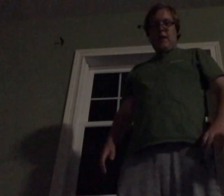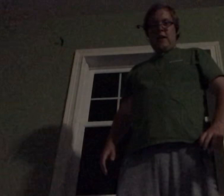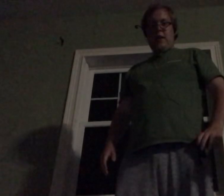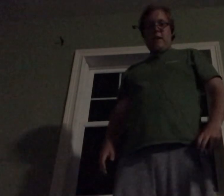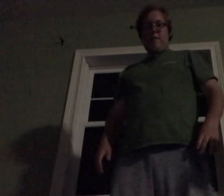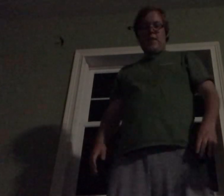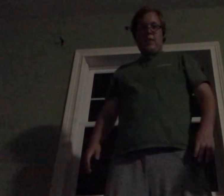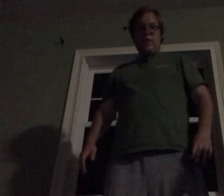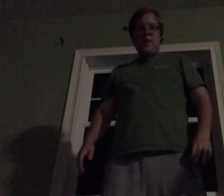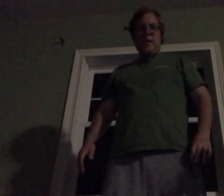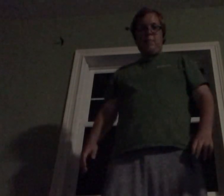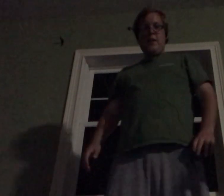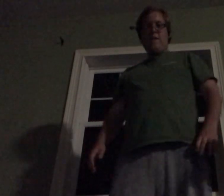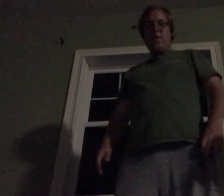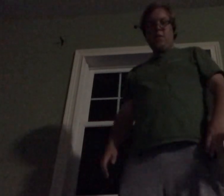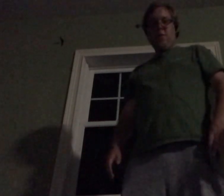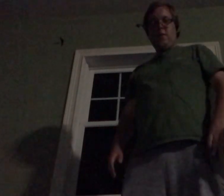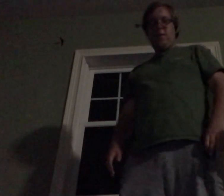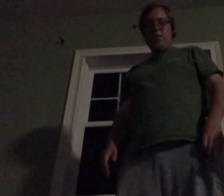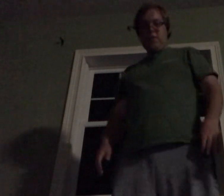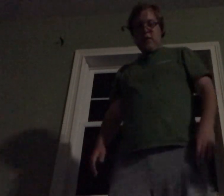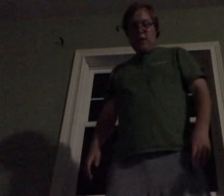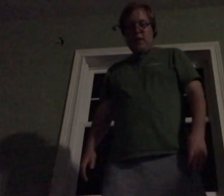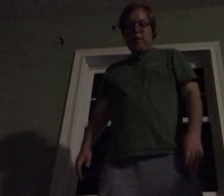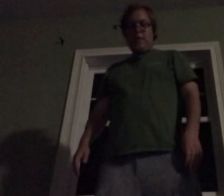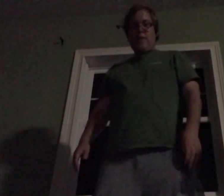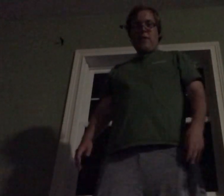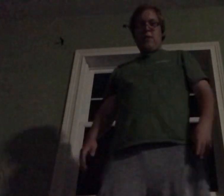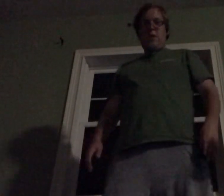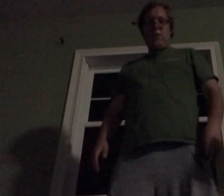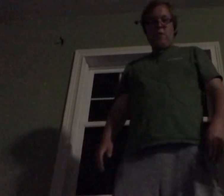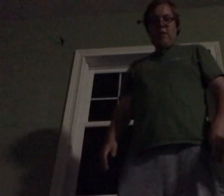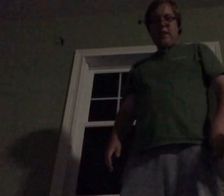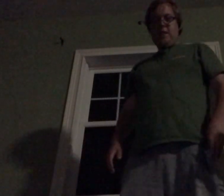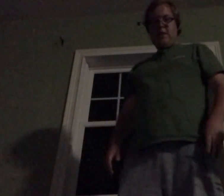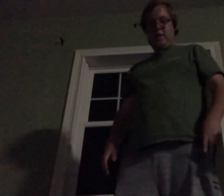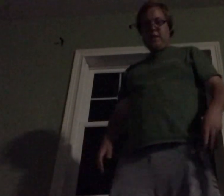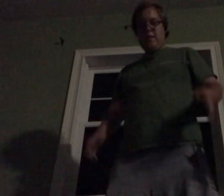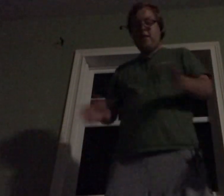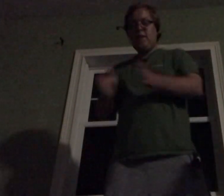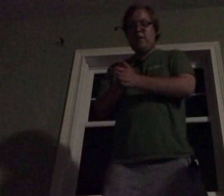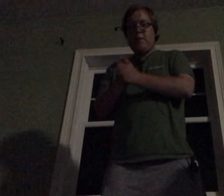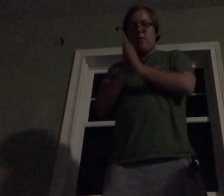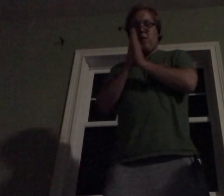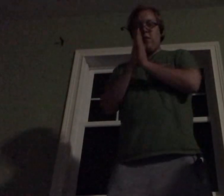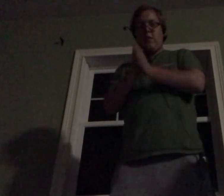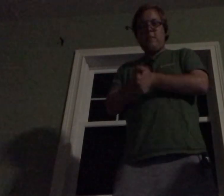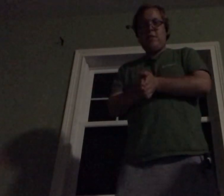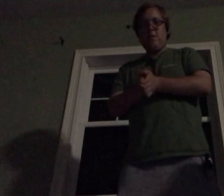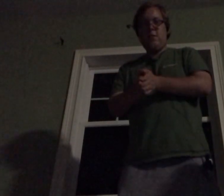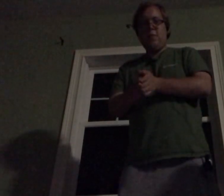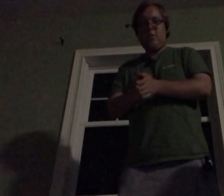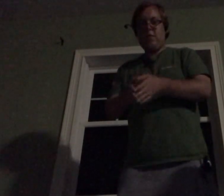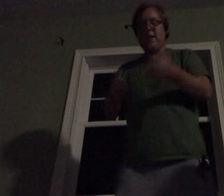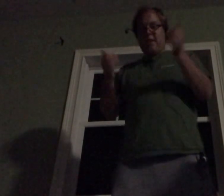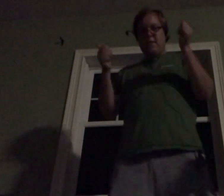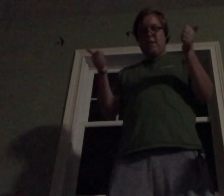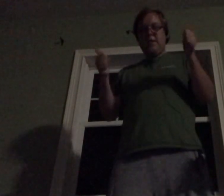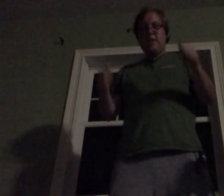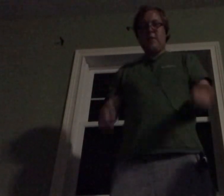and I have an EP for the They Don't Understand, which is coming soon, so yeah, so